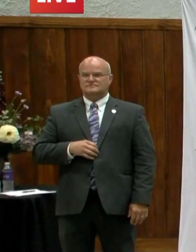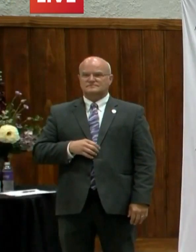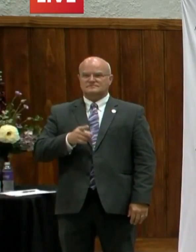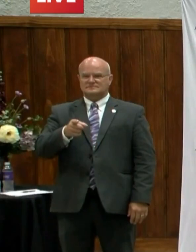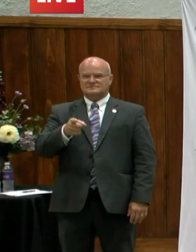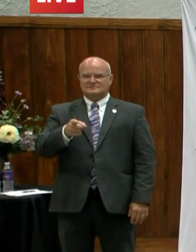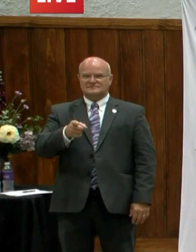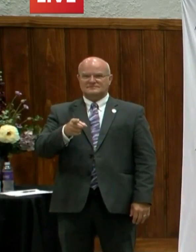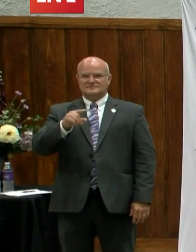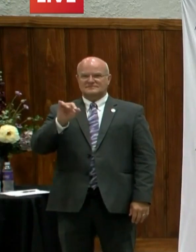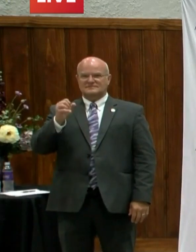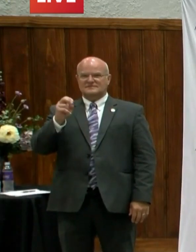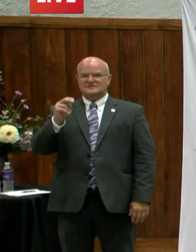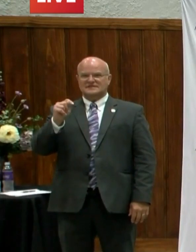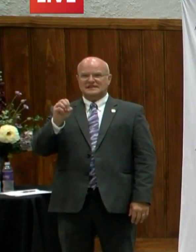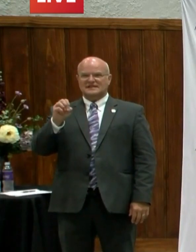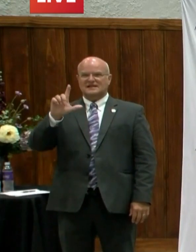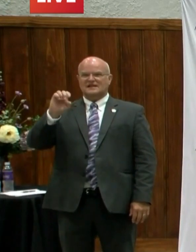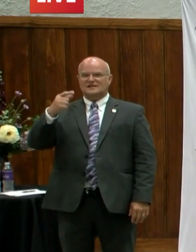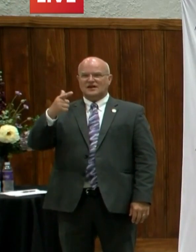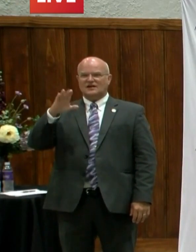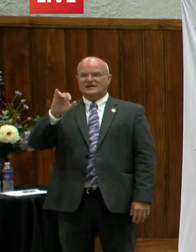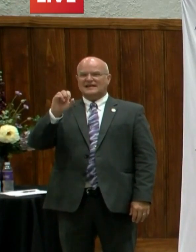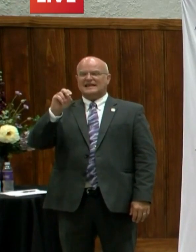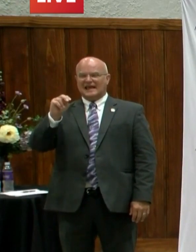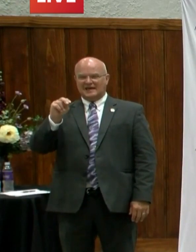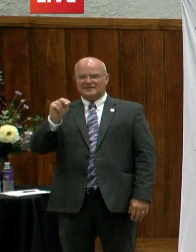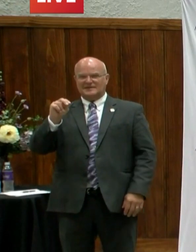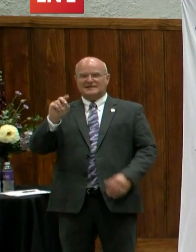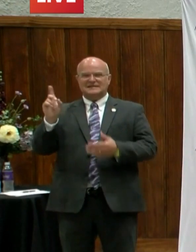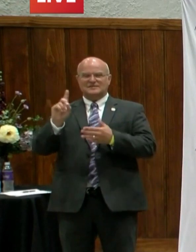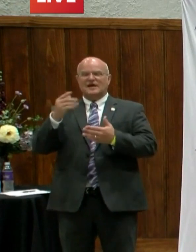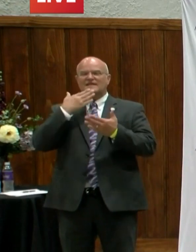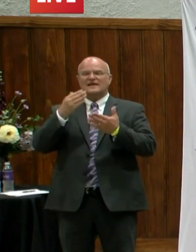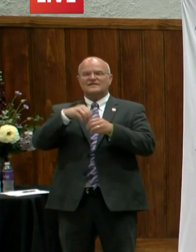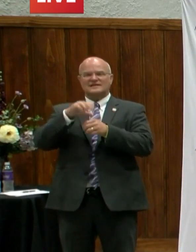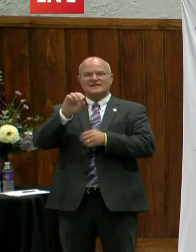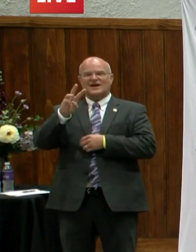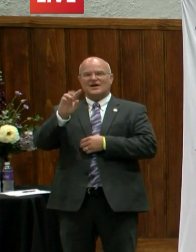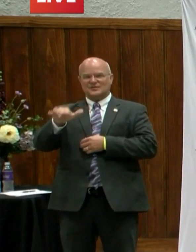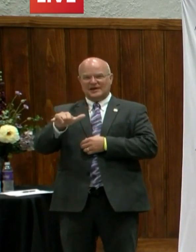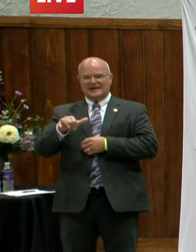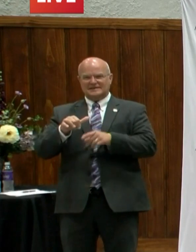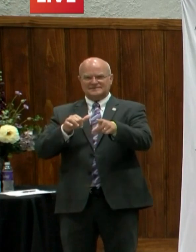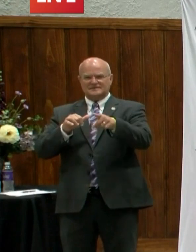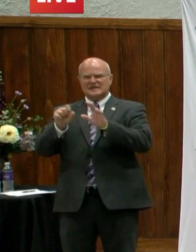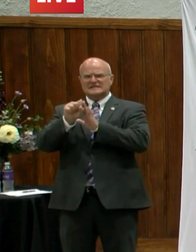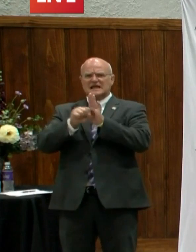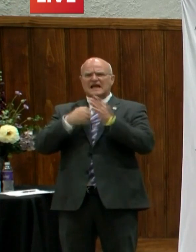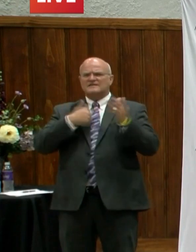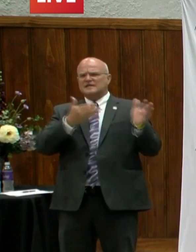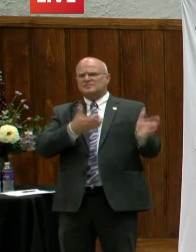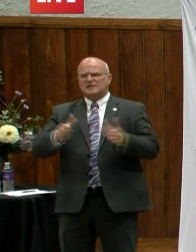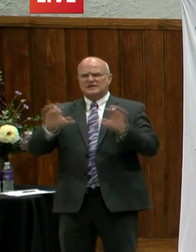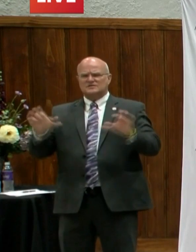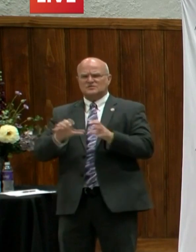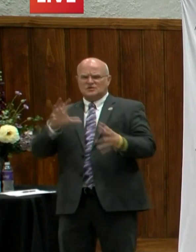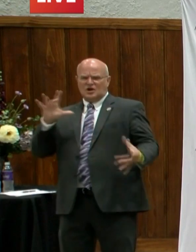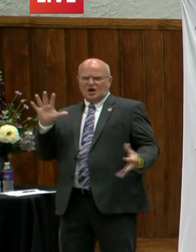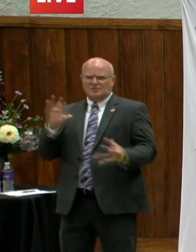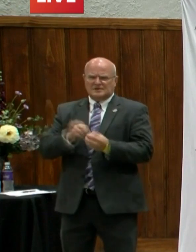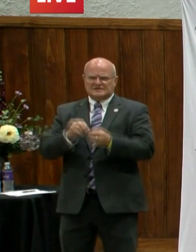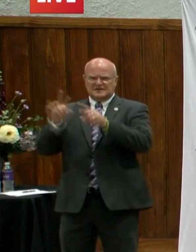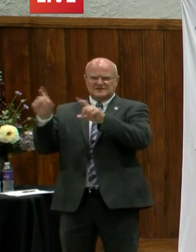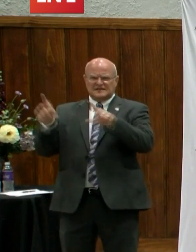Yes. Hi, Jeanette with the Log Cabin Democrat. Thank you for being in Conway. Just a couple questions. Does the state have any plans to do